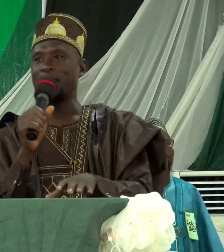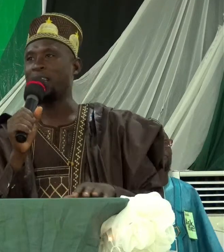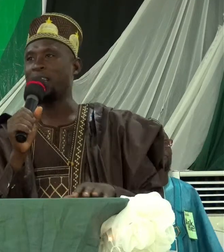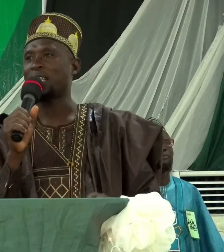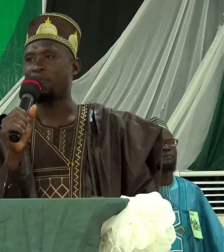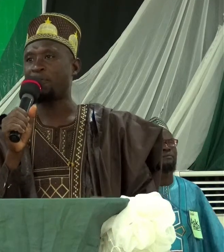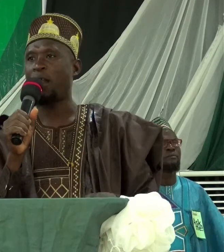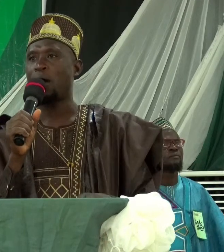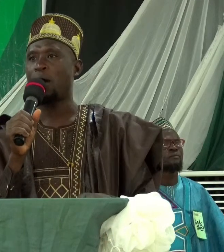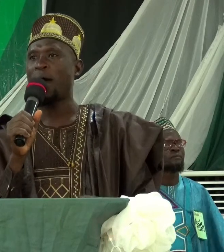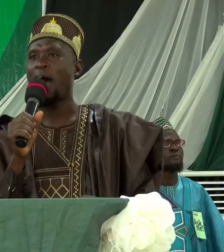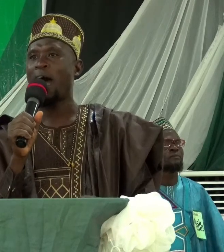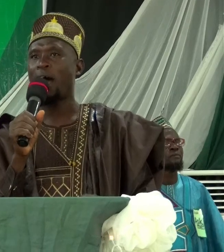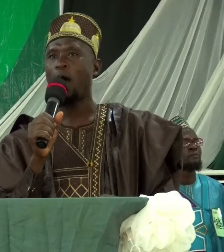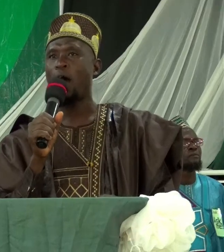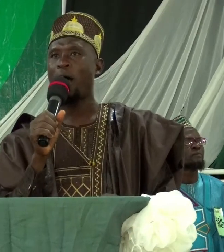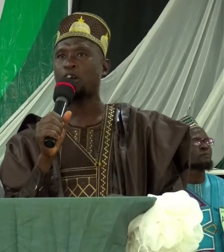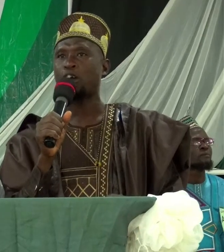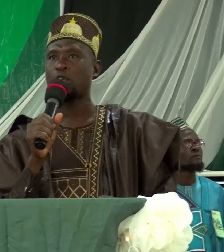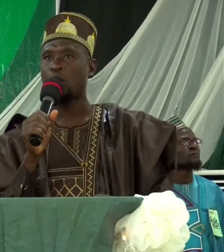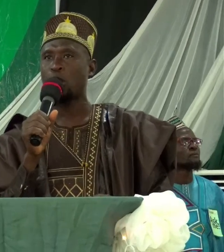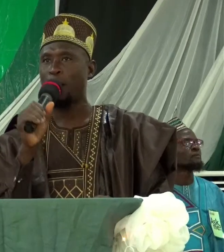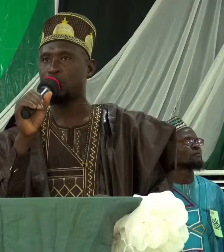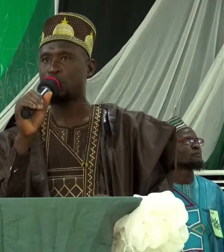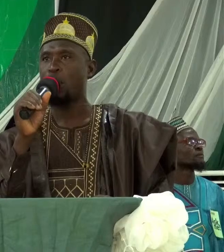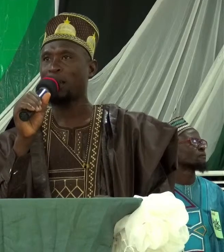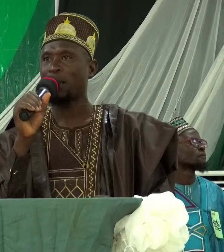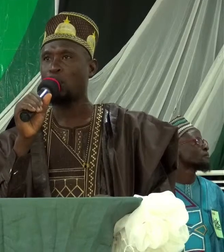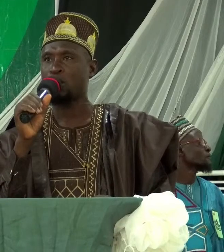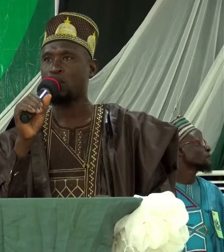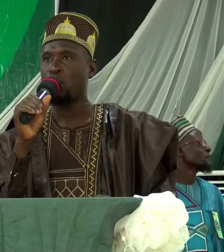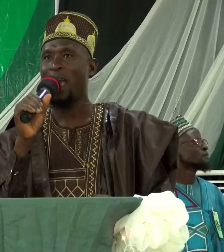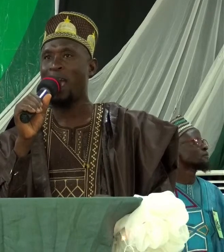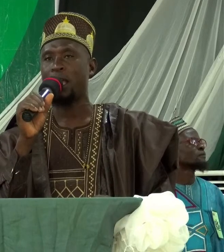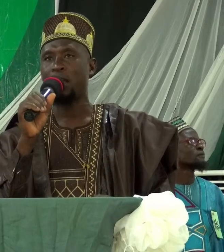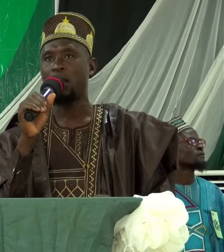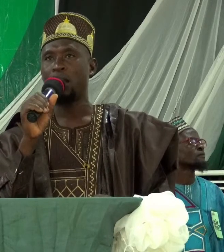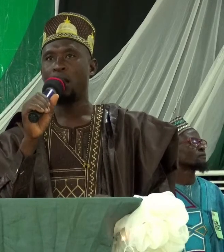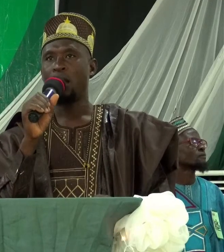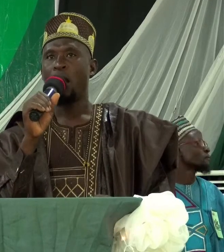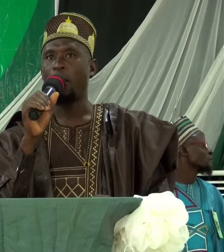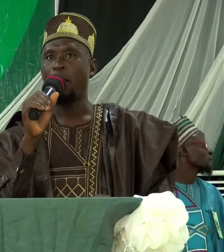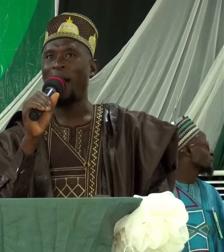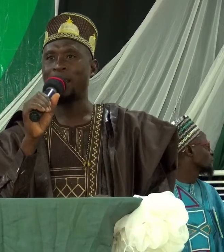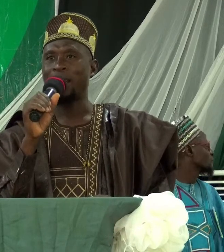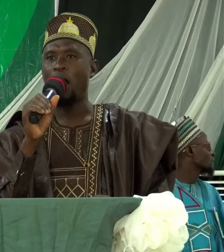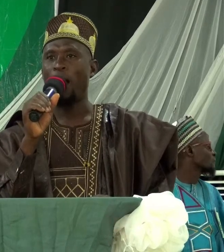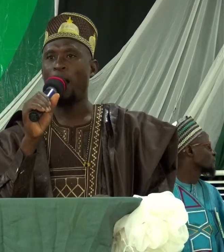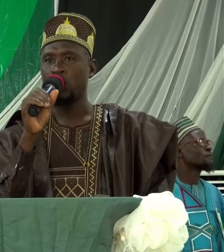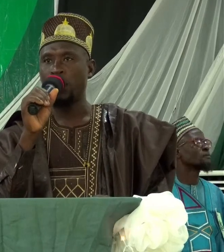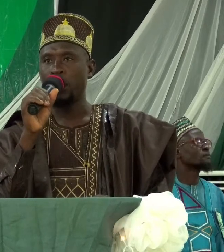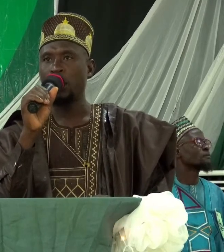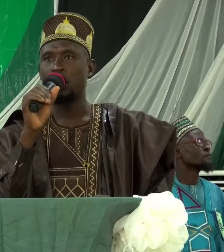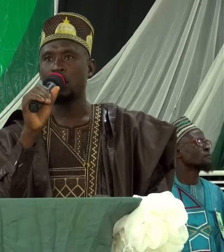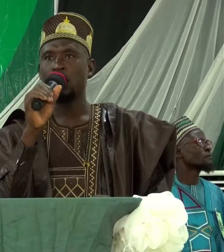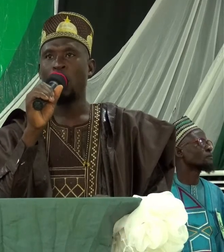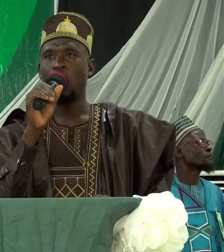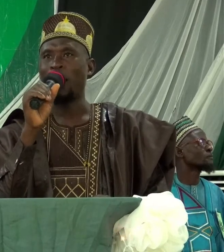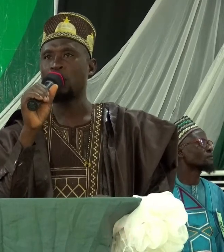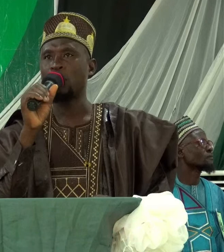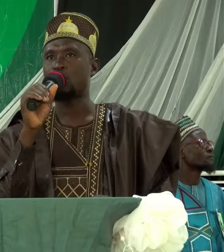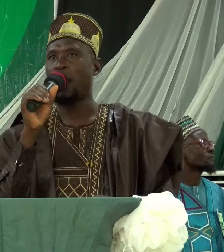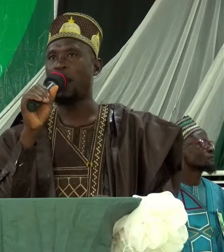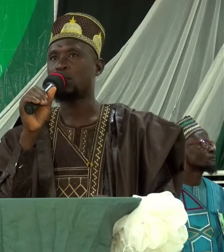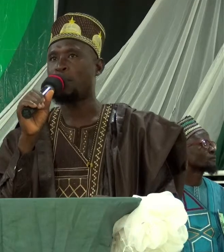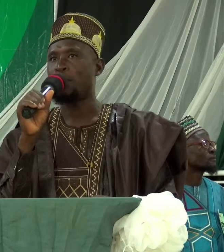Leiti ati fi Olorun ba oba so ba so ba ti o siru e oba na ba oni oba ti